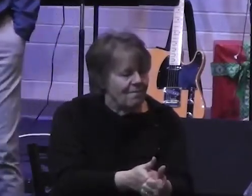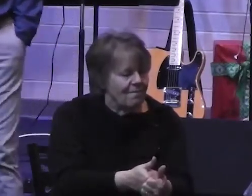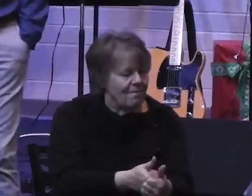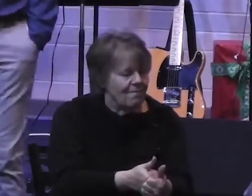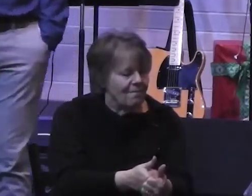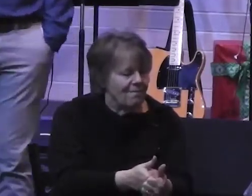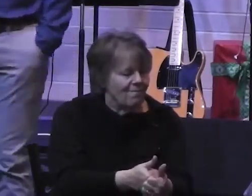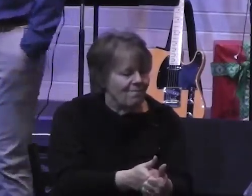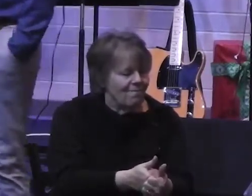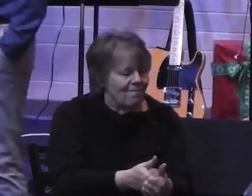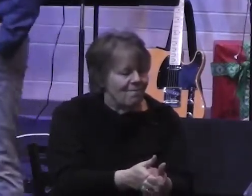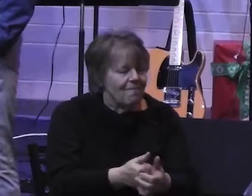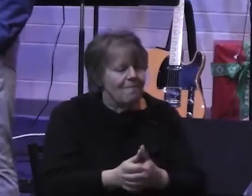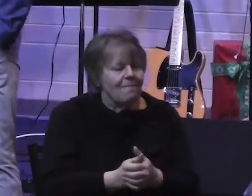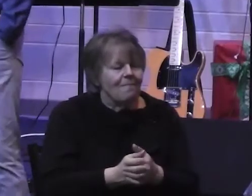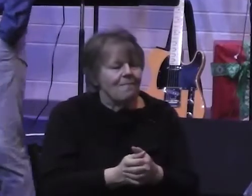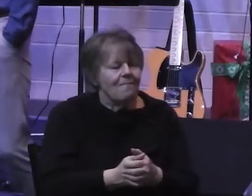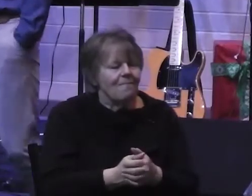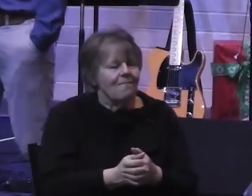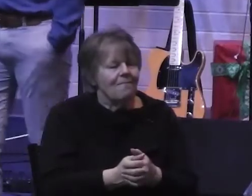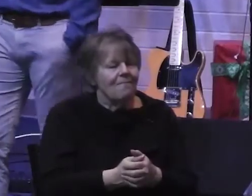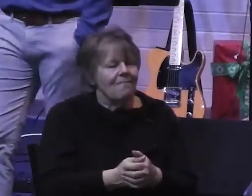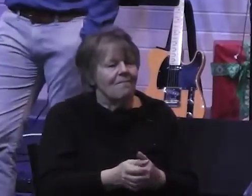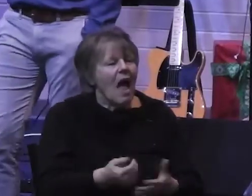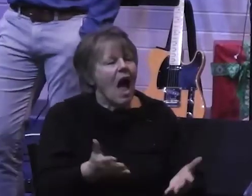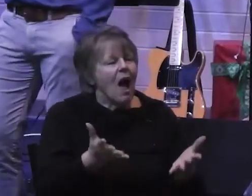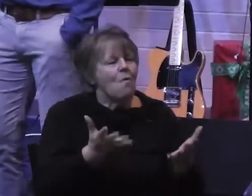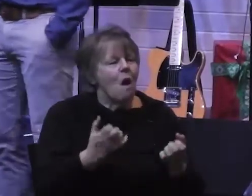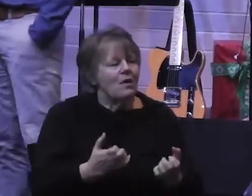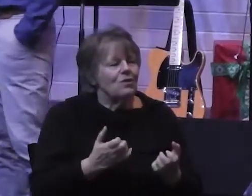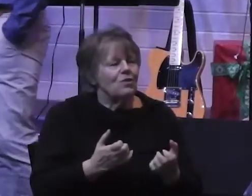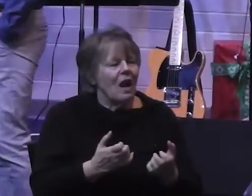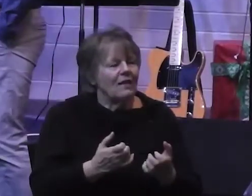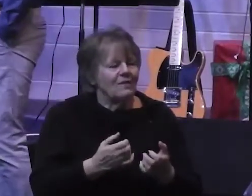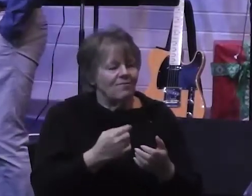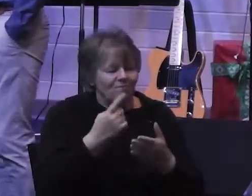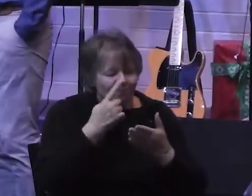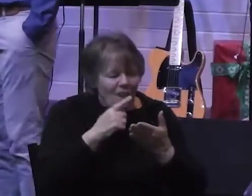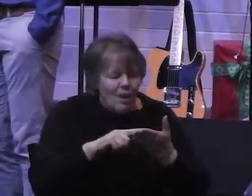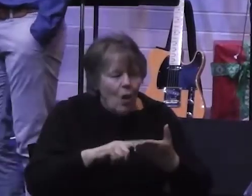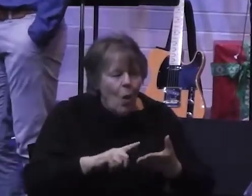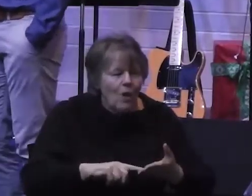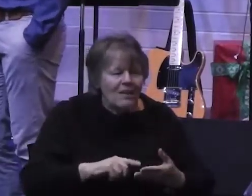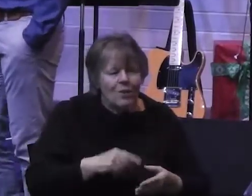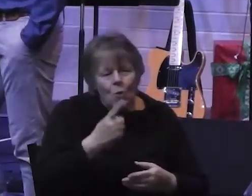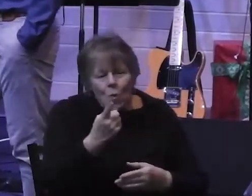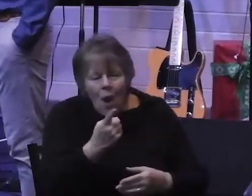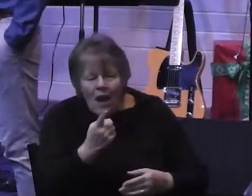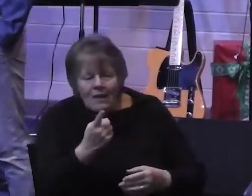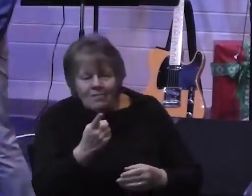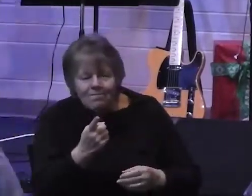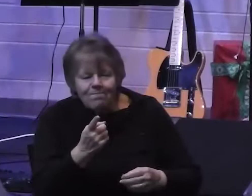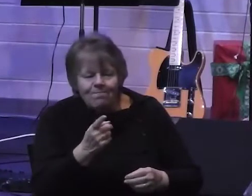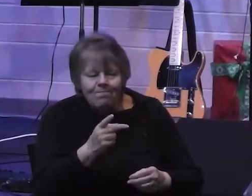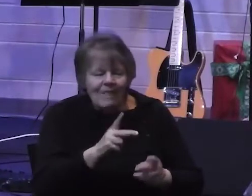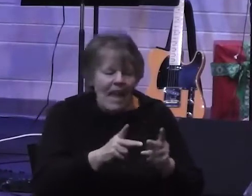I want to poke a little bit at one arena where I think this is particularly important.